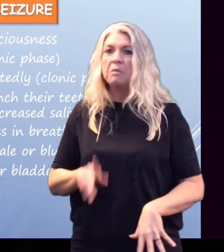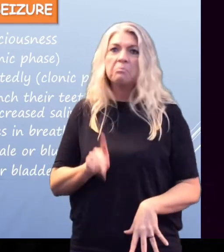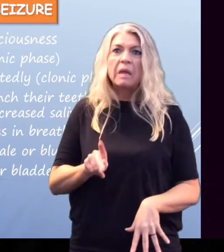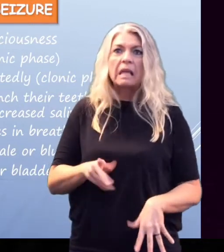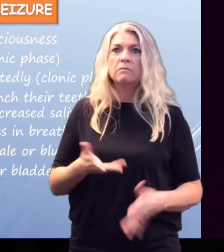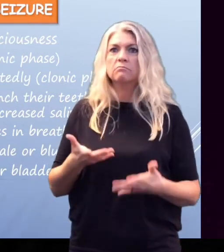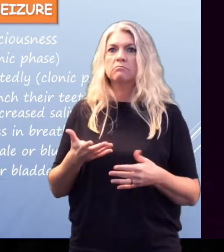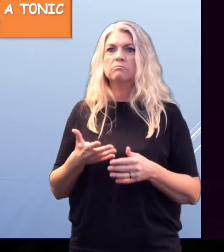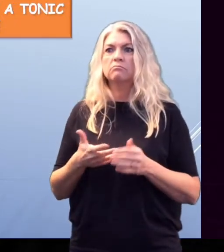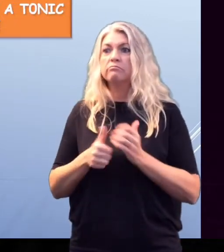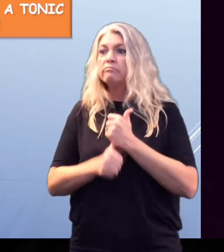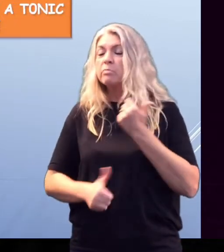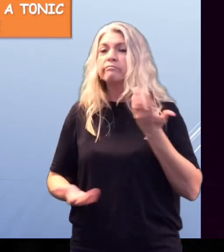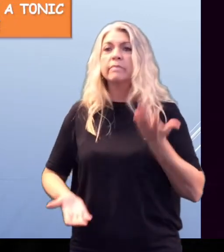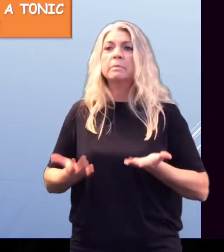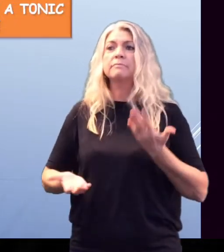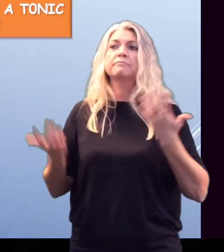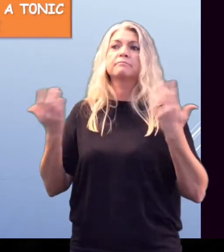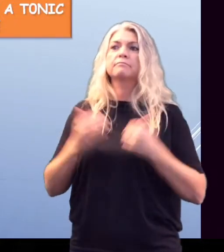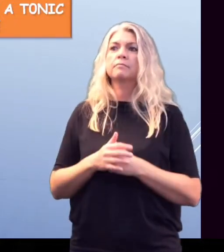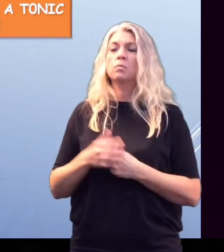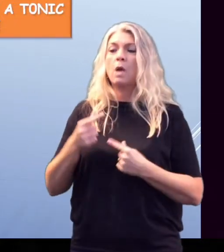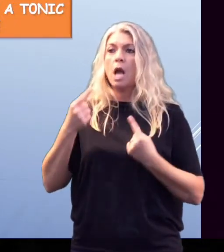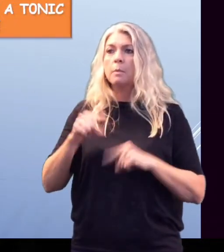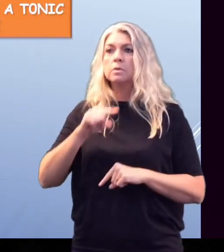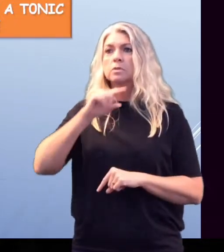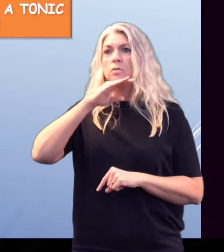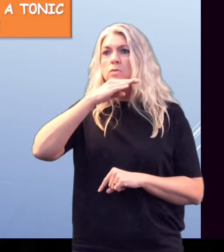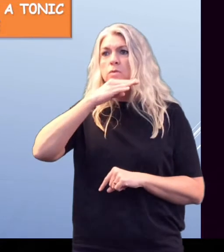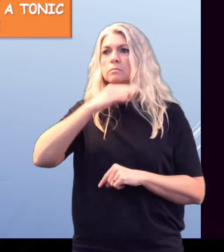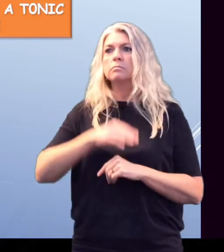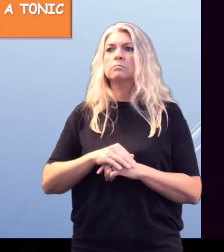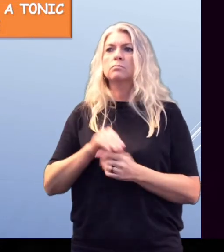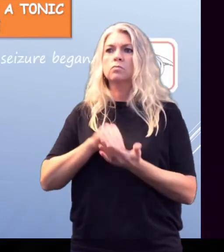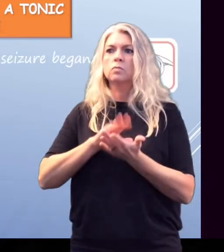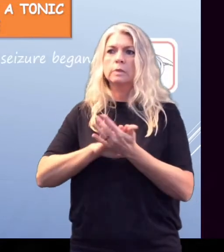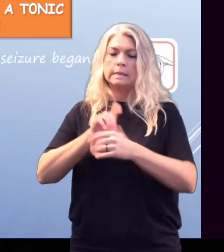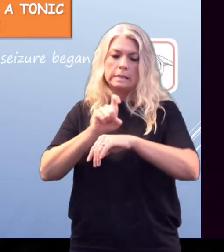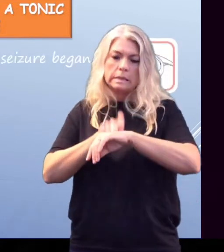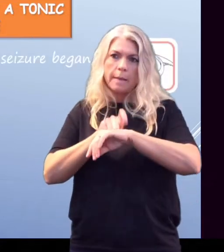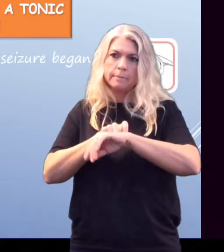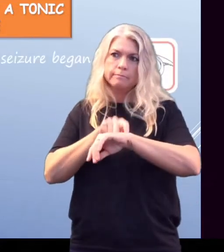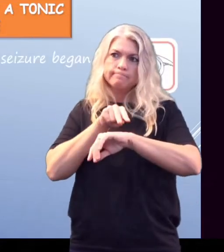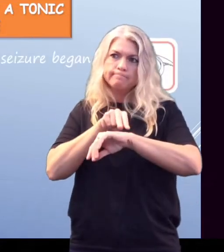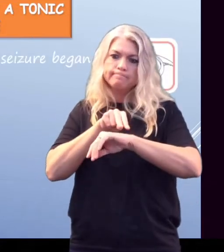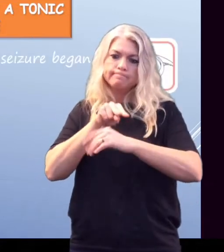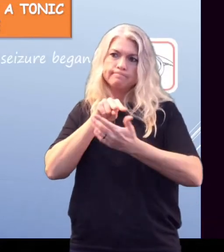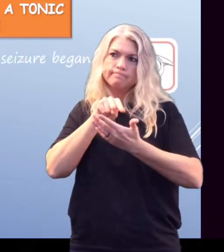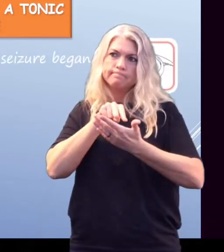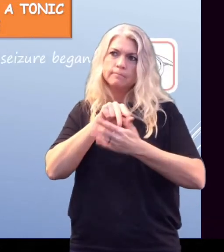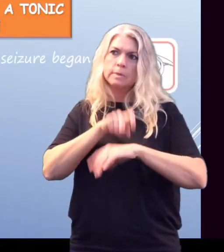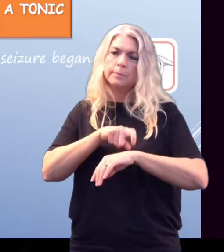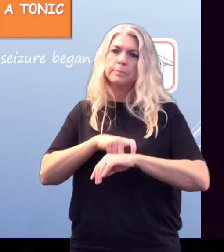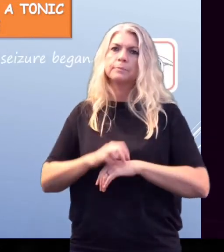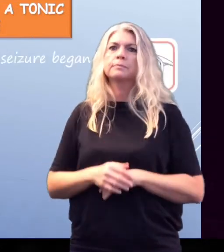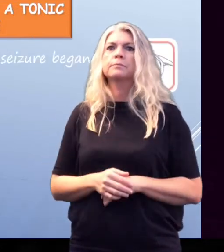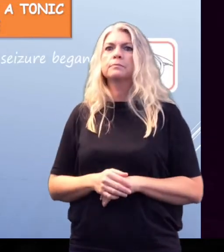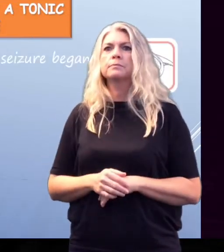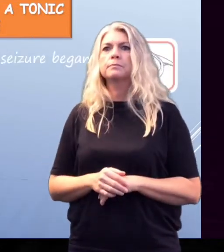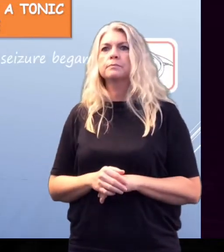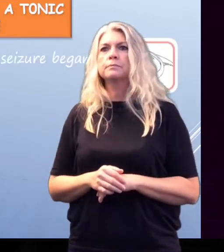control. When a child has a tonic-clonic seizure, note the time when you become aware of the